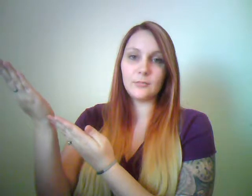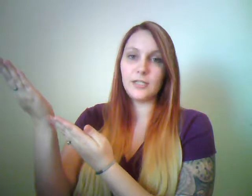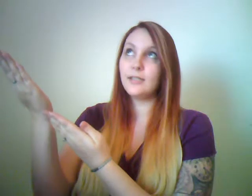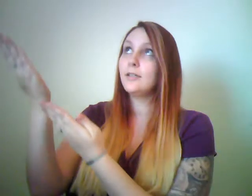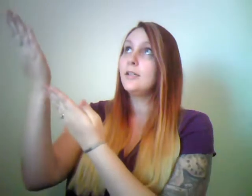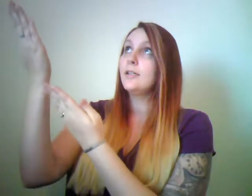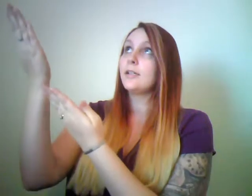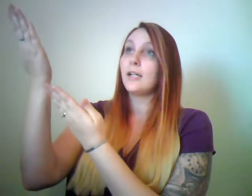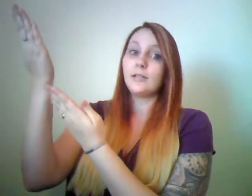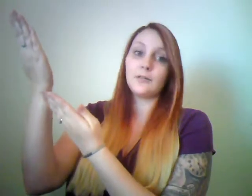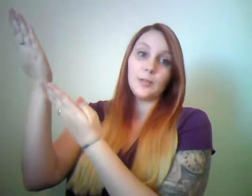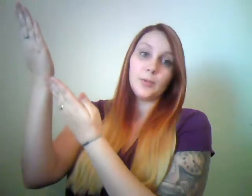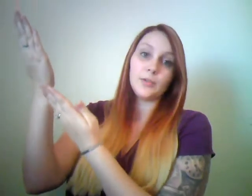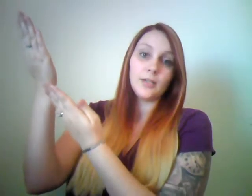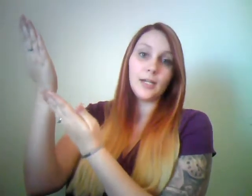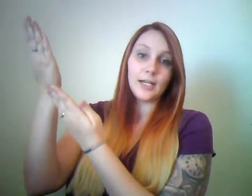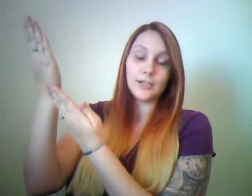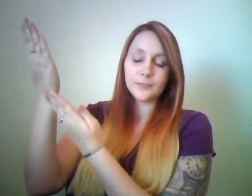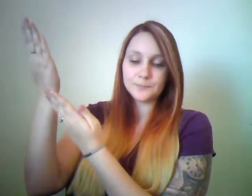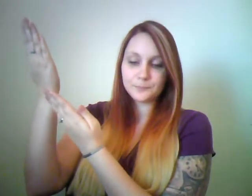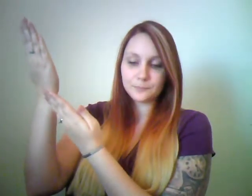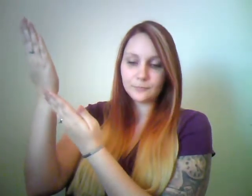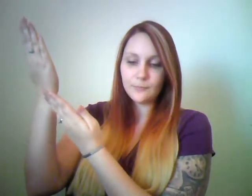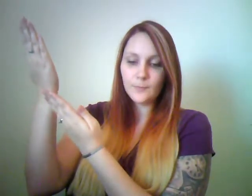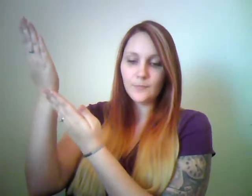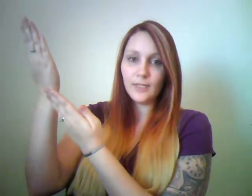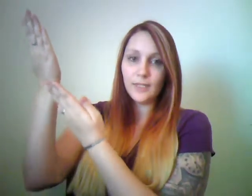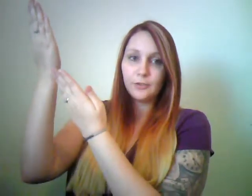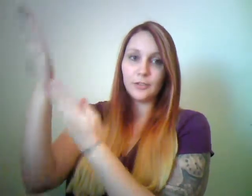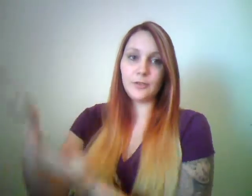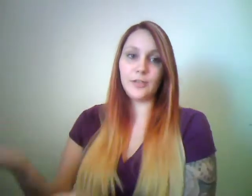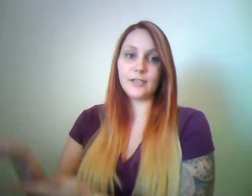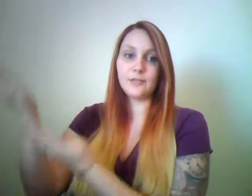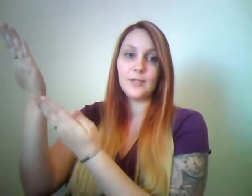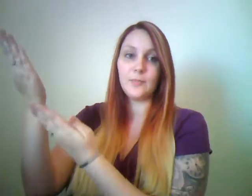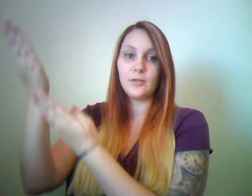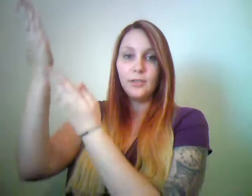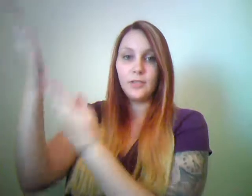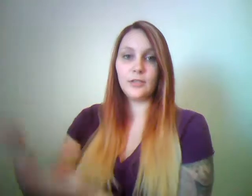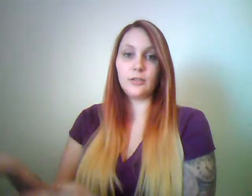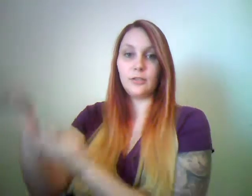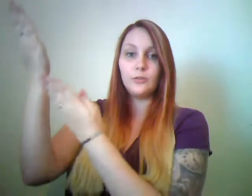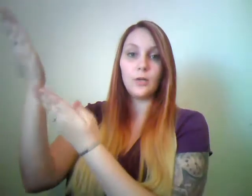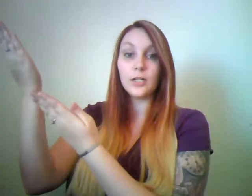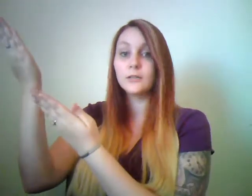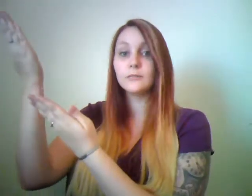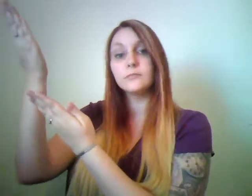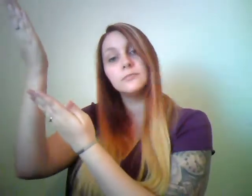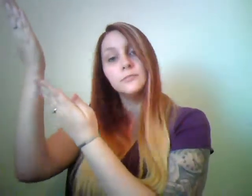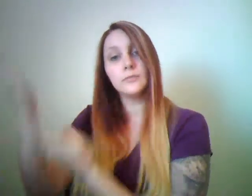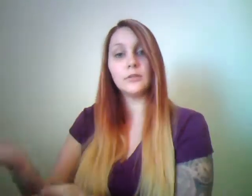be, kind of up higher, and you're going to do like a sweep. You are.